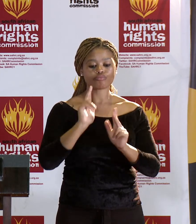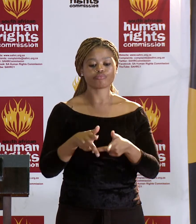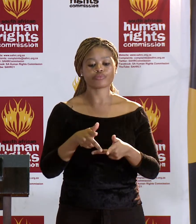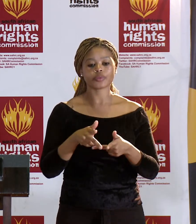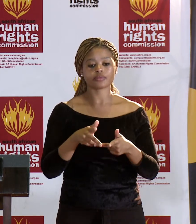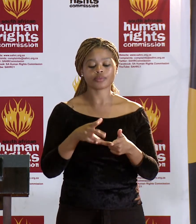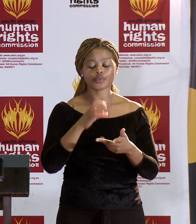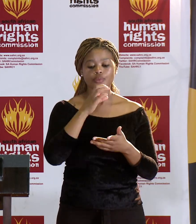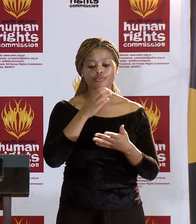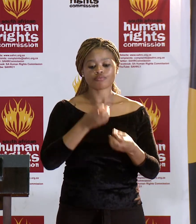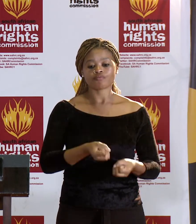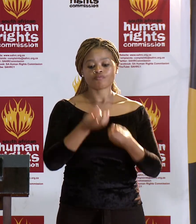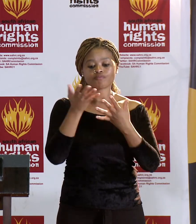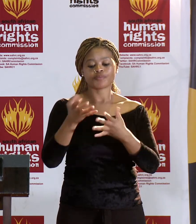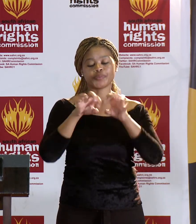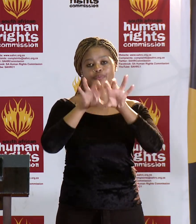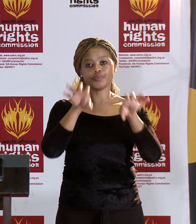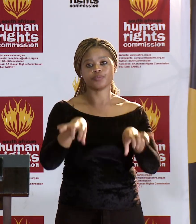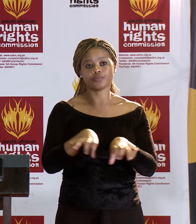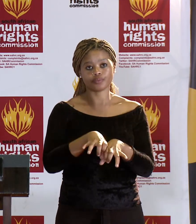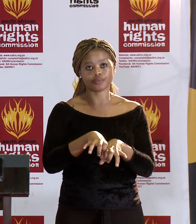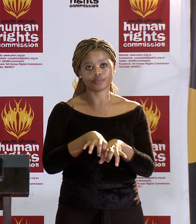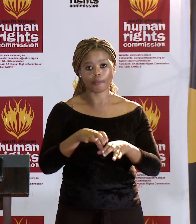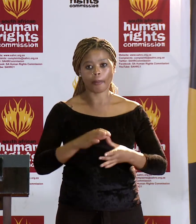to confer the degree.